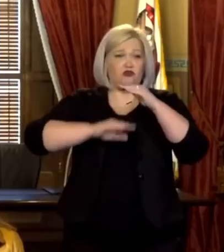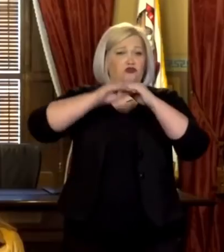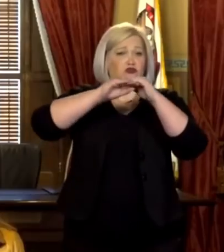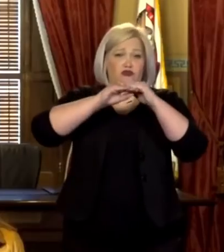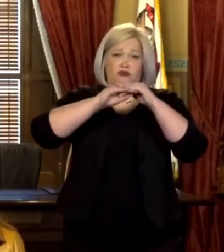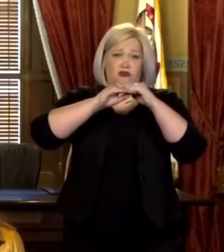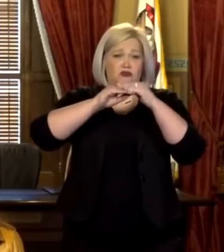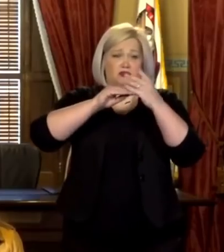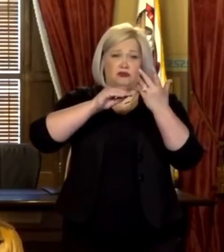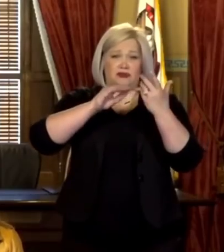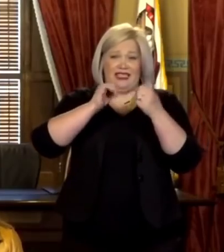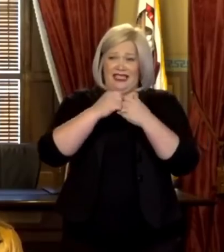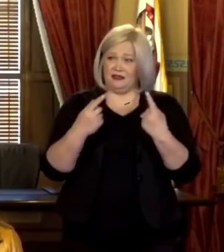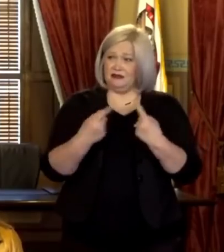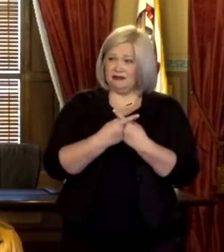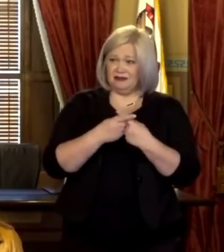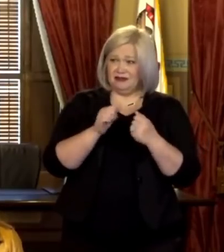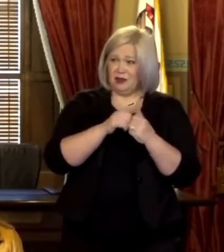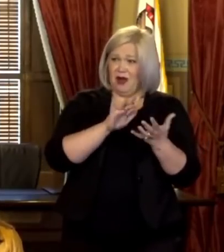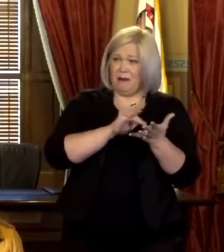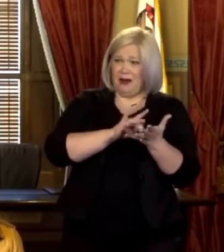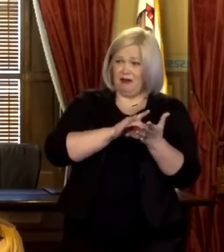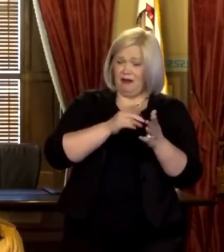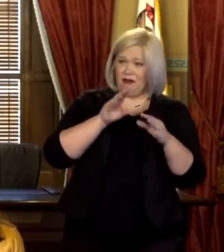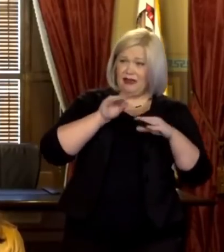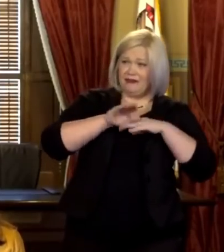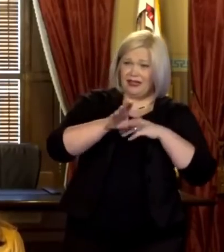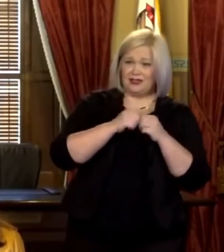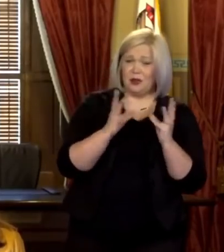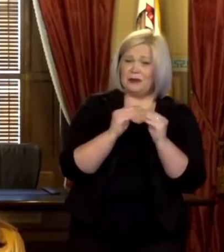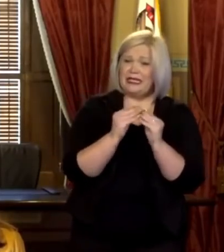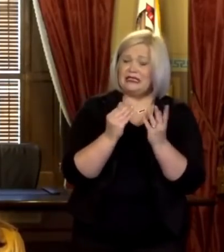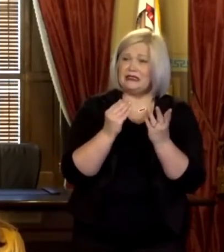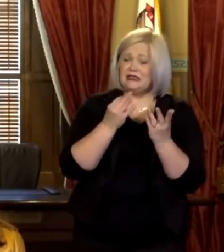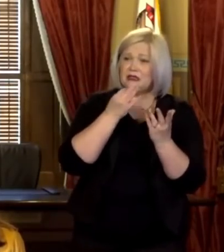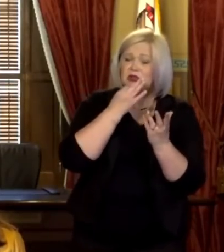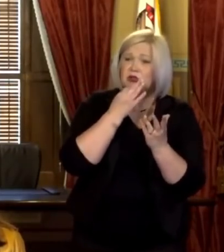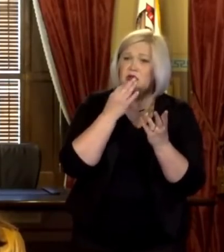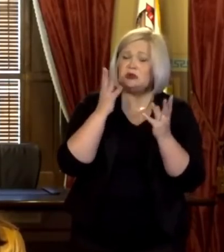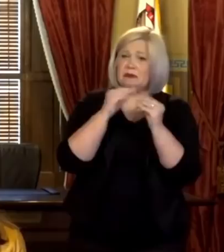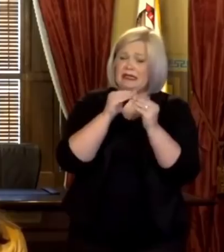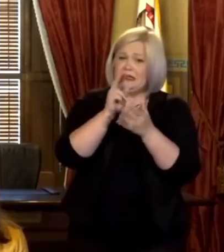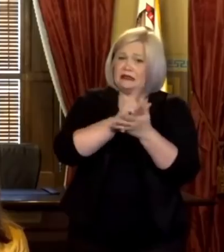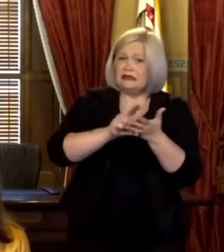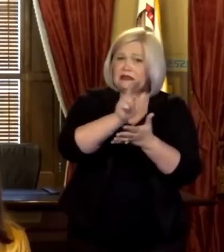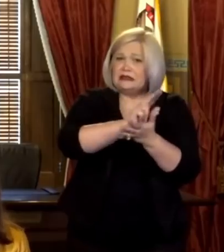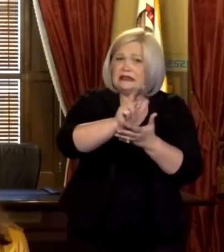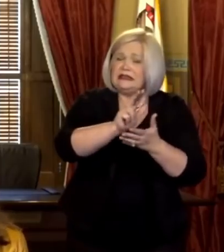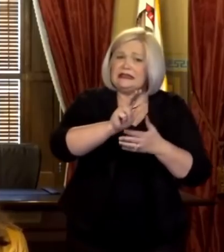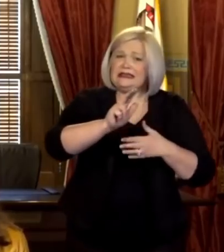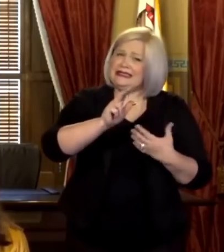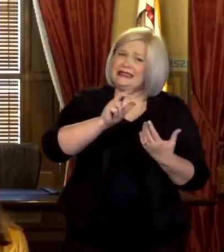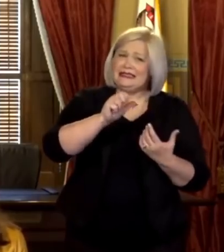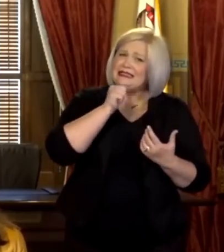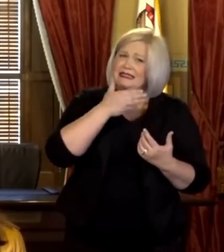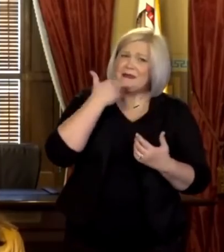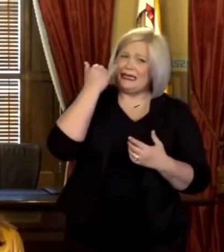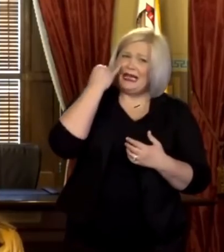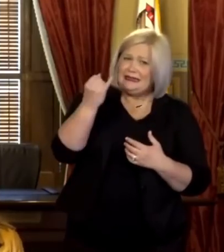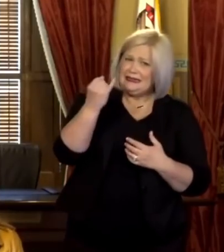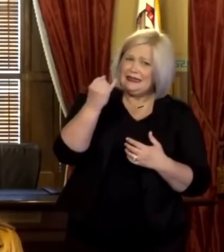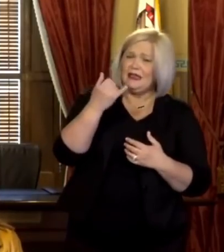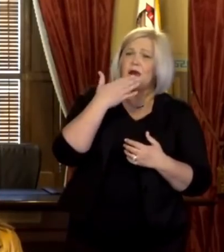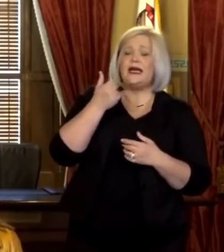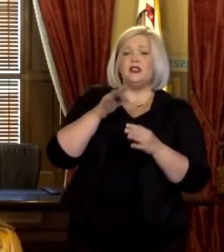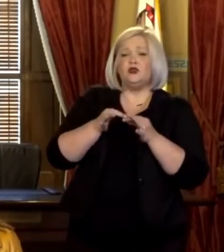be contrary to all medical advice. So if they are coming in tomorrow, I would hope that they extend the state of emergency for longer